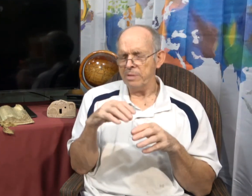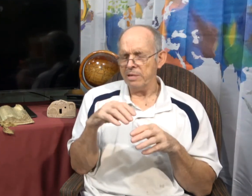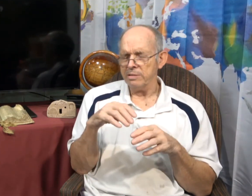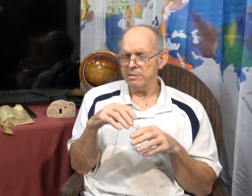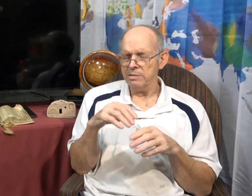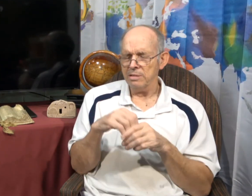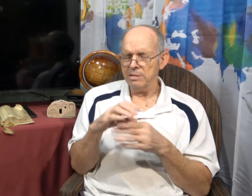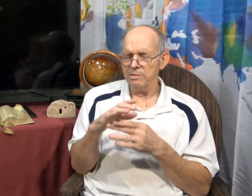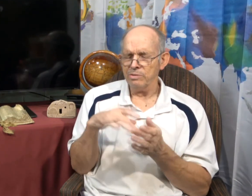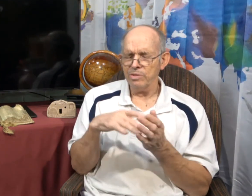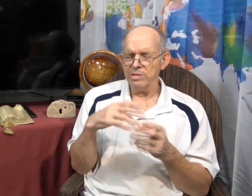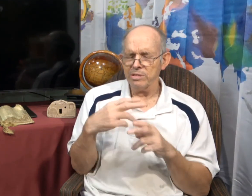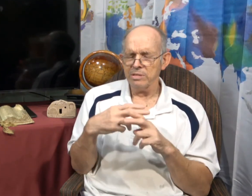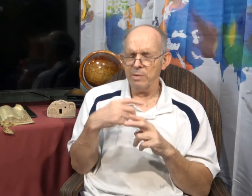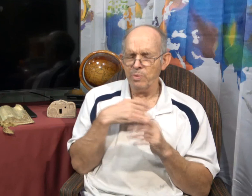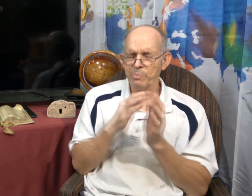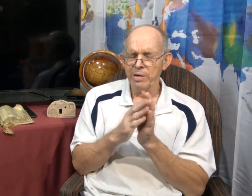Bless in Jesus' name we pray.